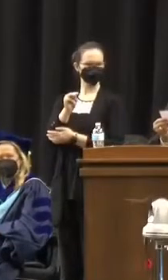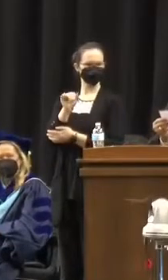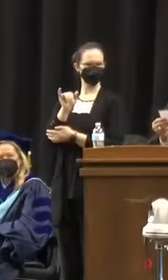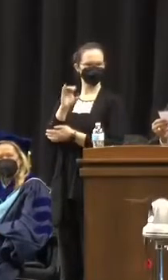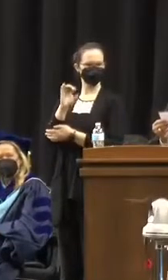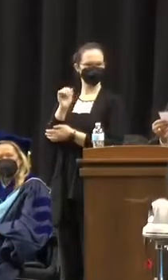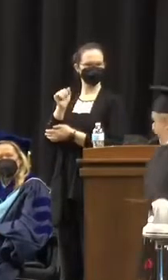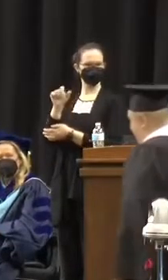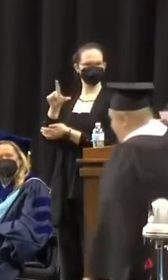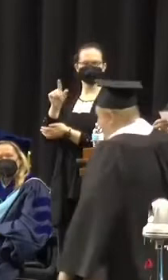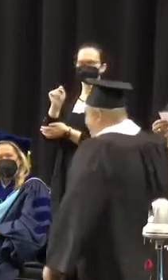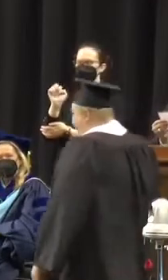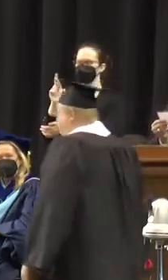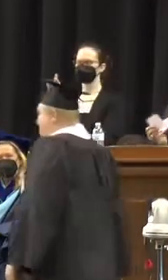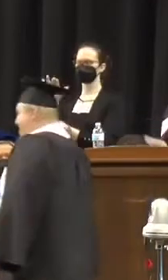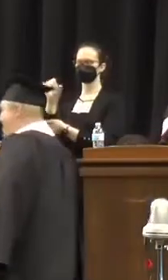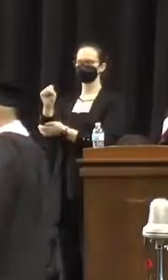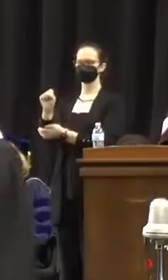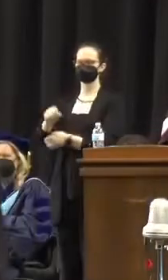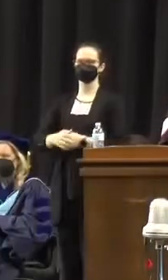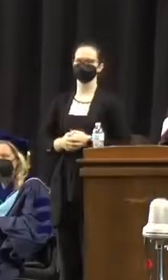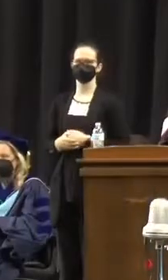Michael David Torres.